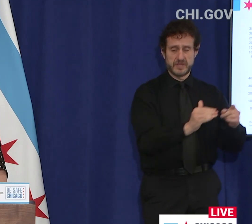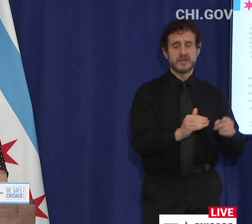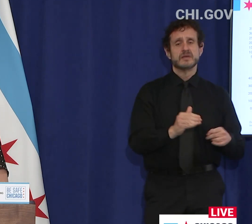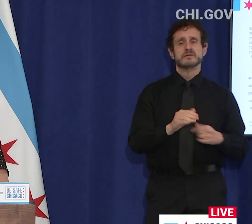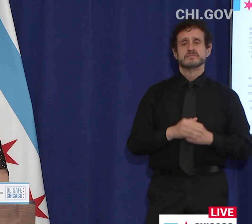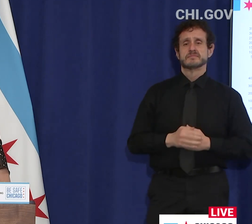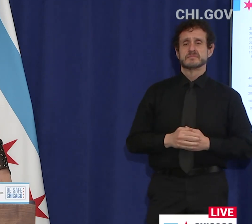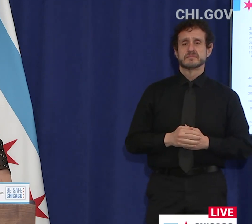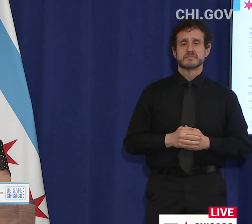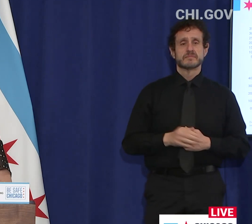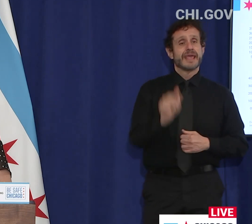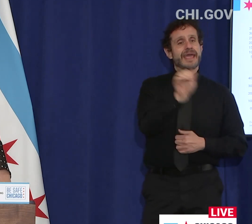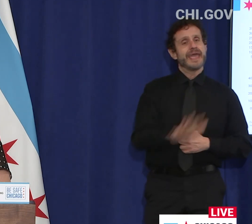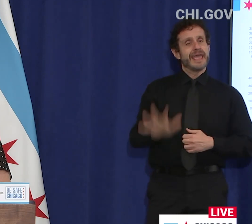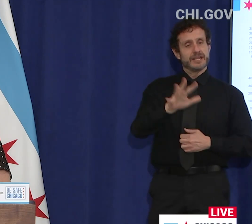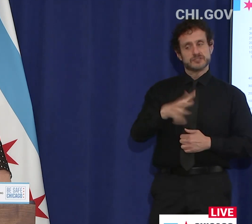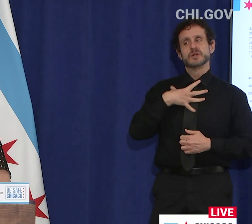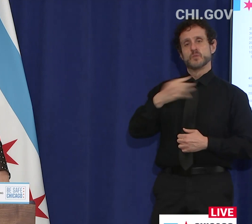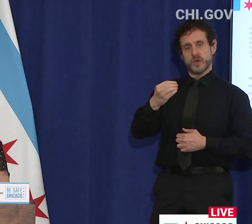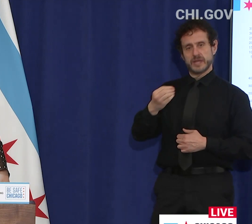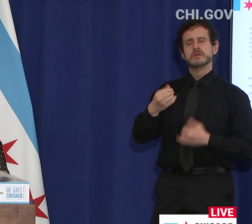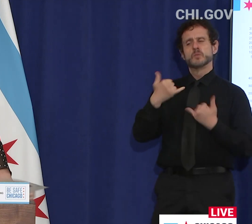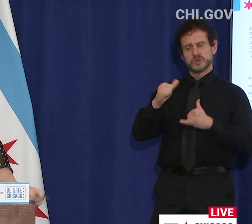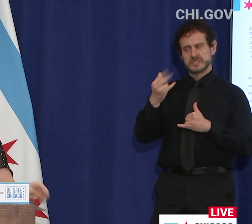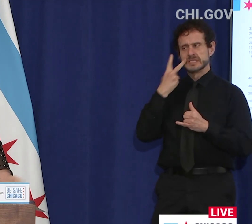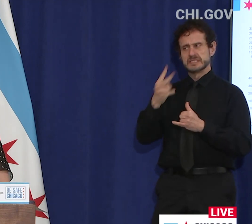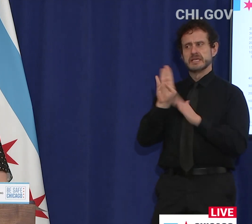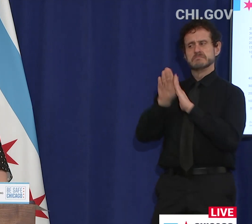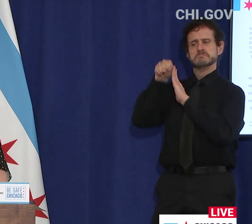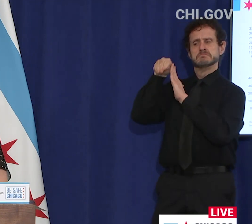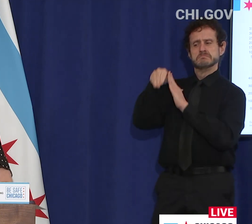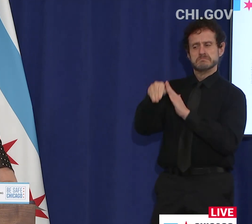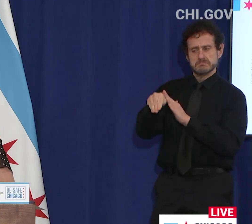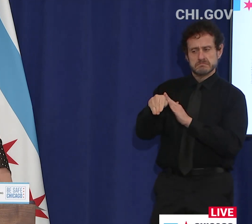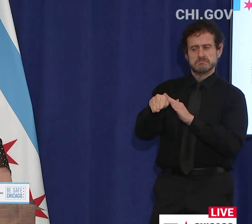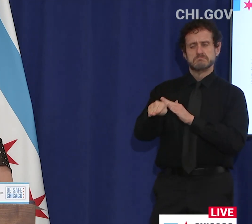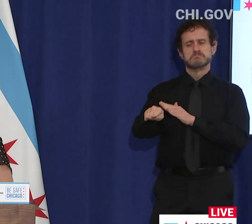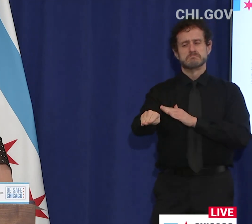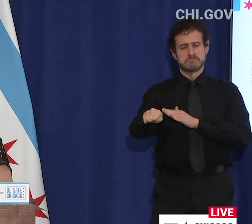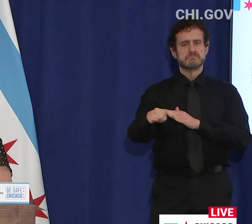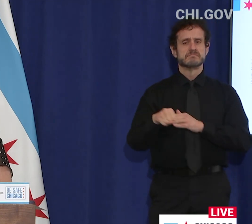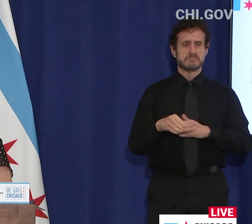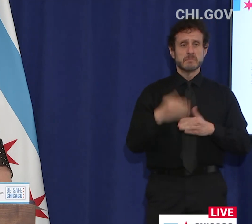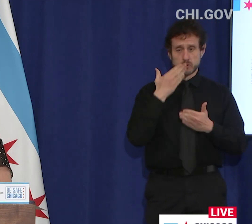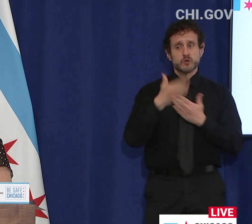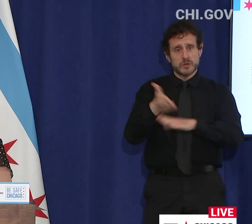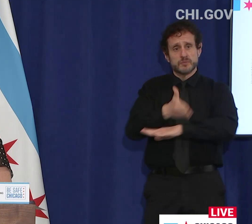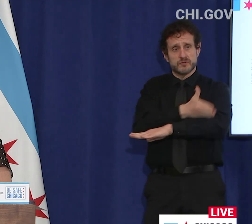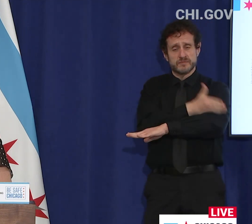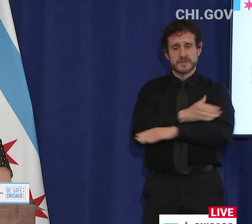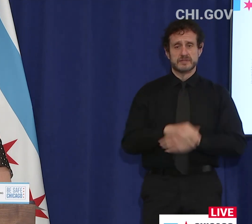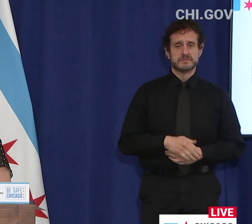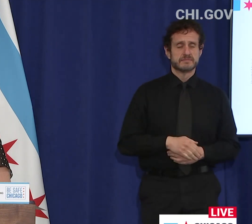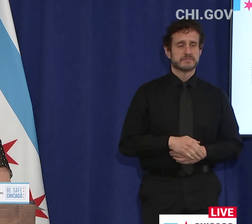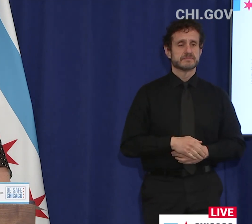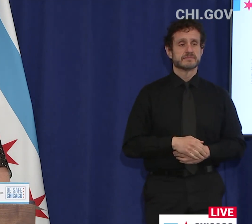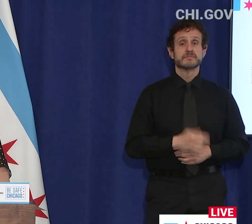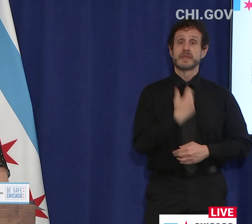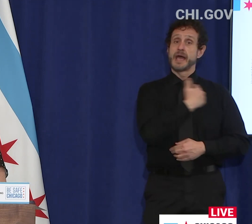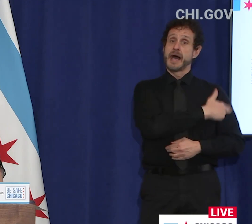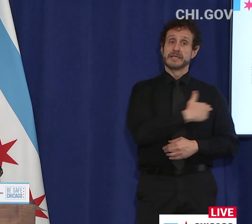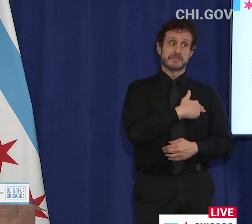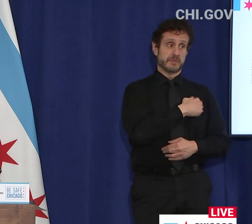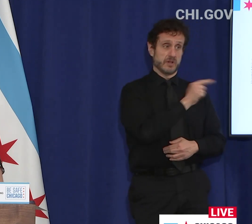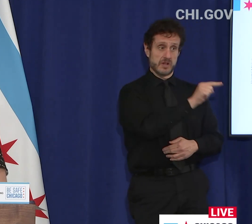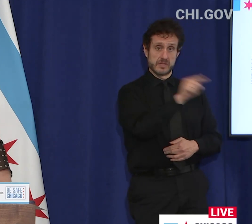stabilization among Asian and white Chicagoans. So good progress there. Hospital admissions also continue to